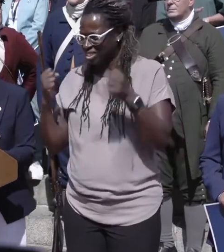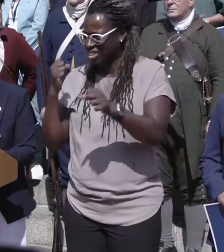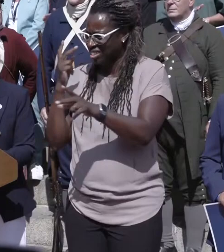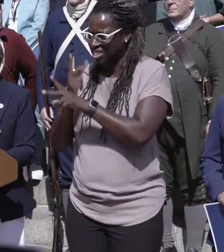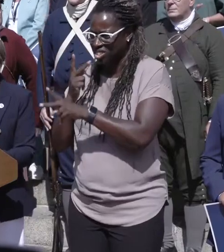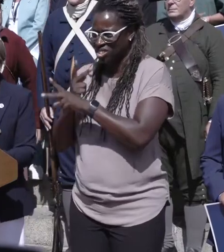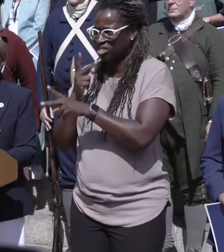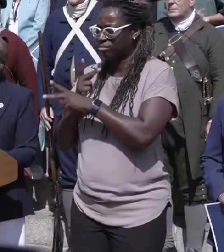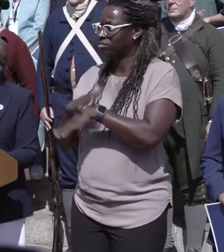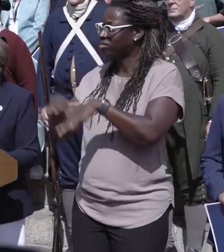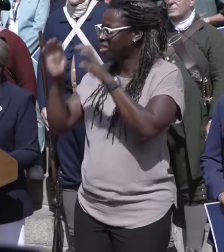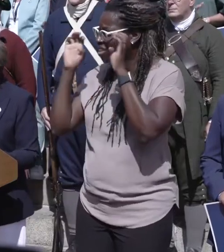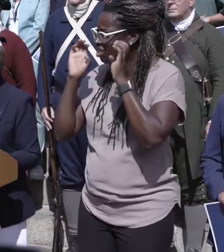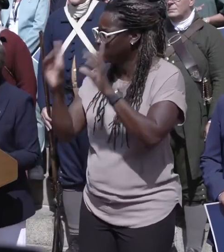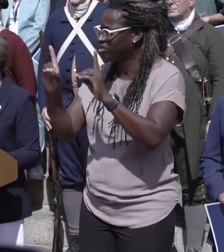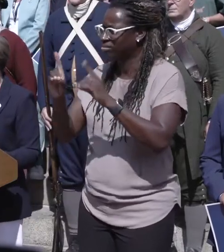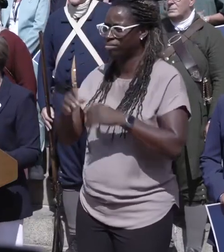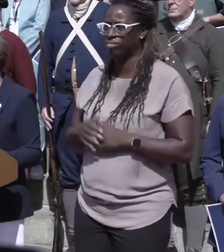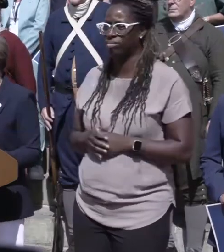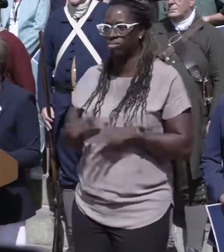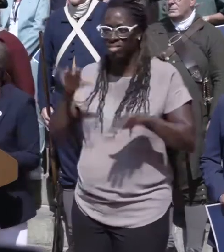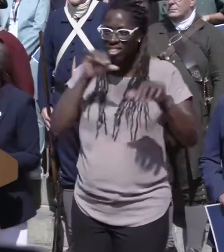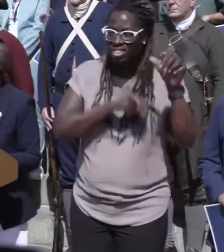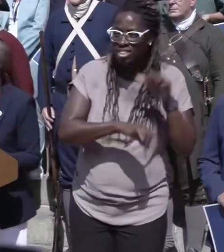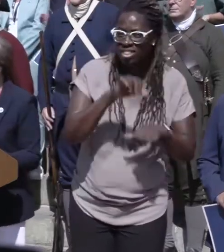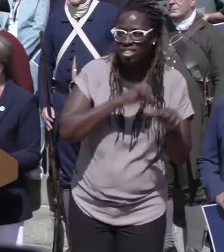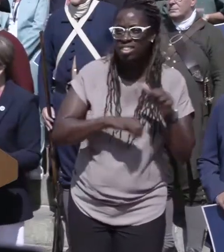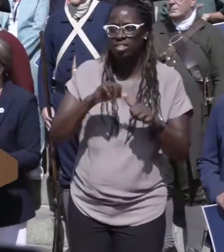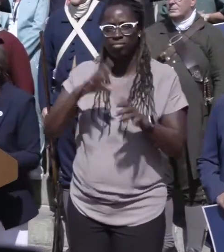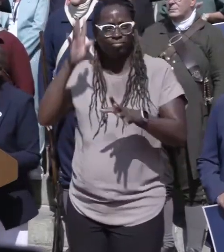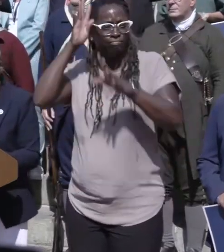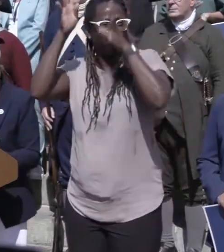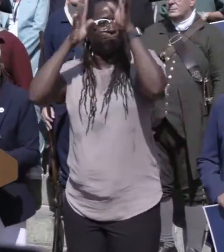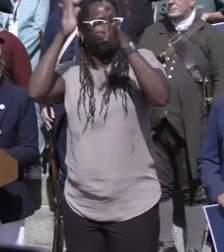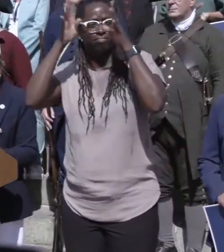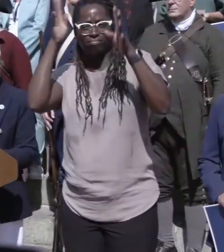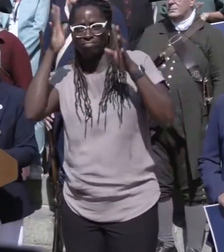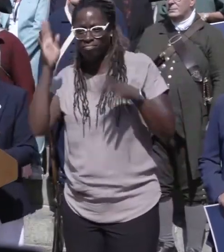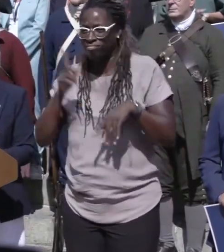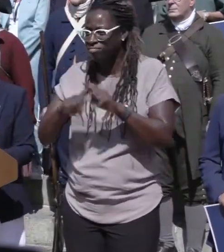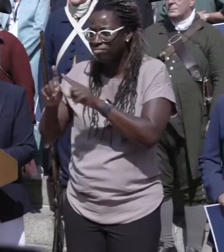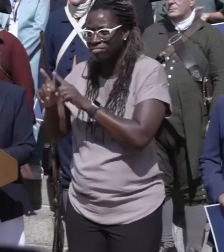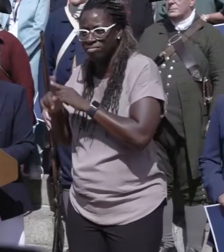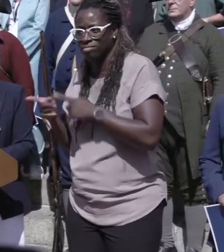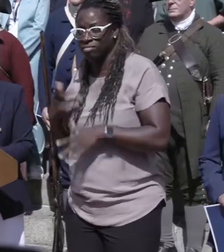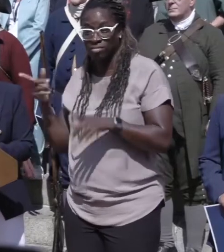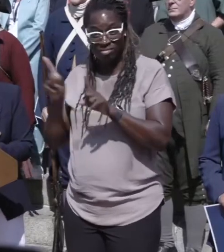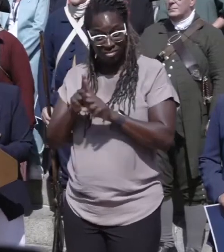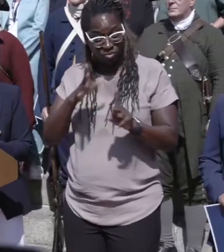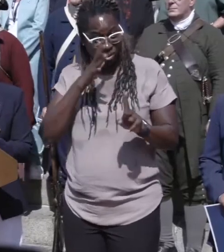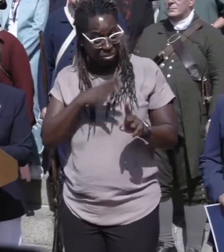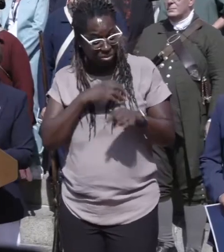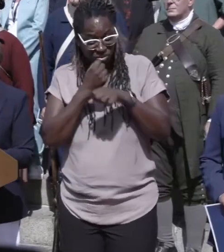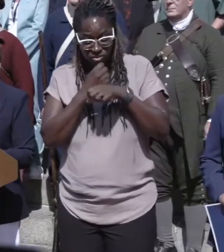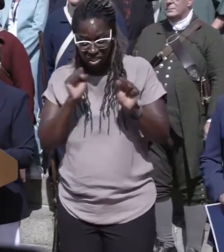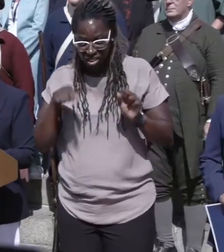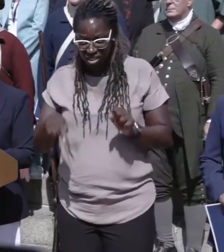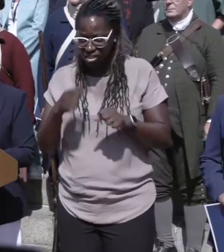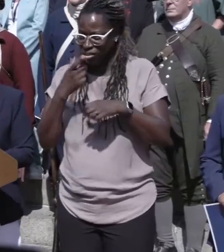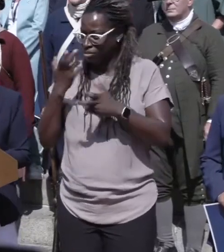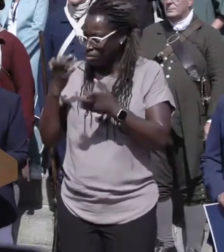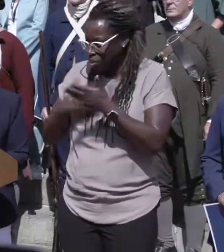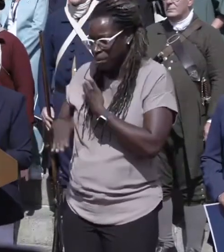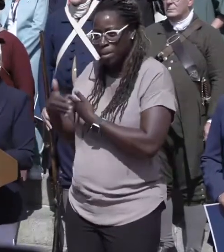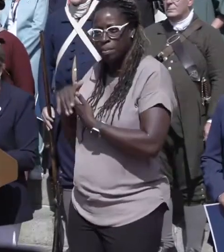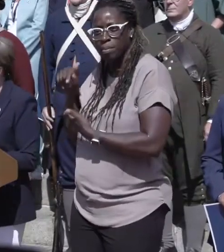as the best place to have a baby, to live if you're a woman, to raise a family. And we are consistently ranked